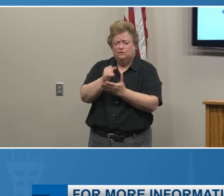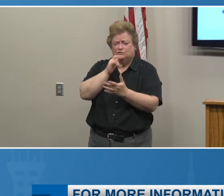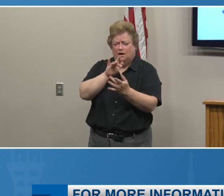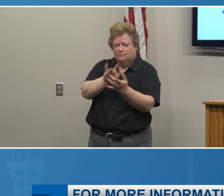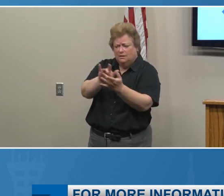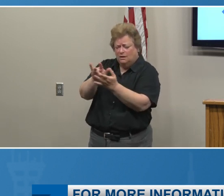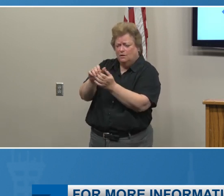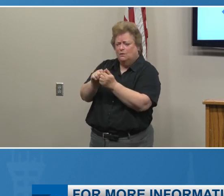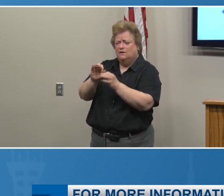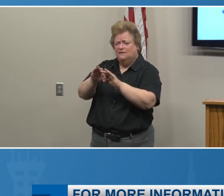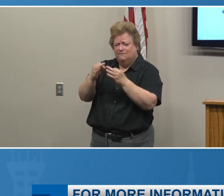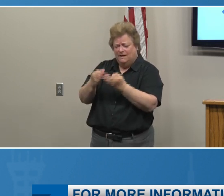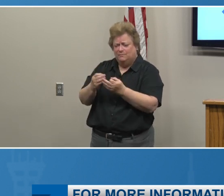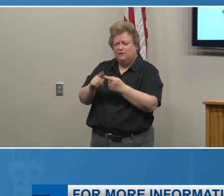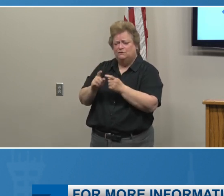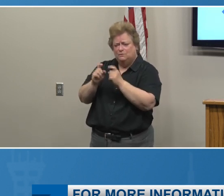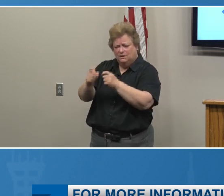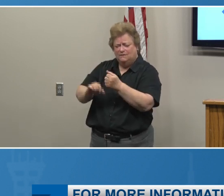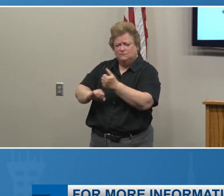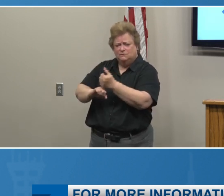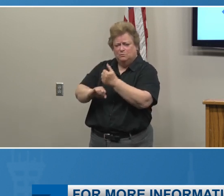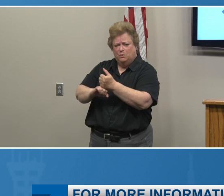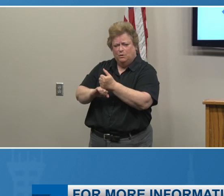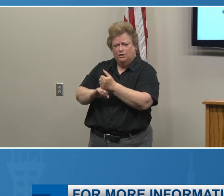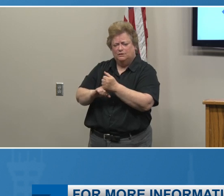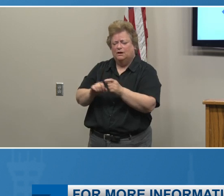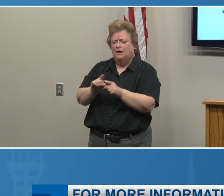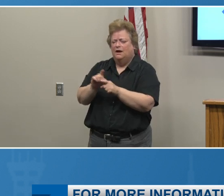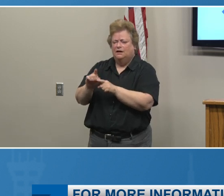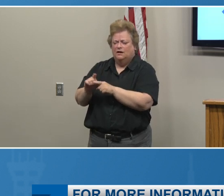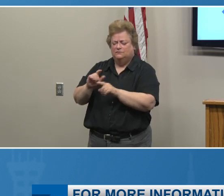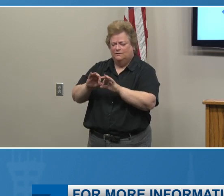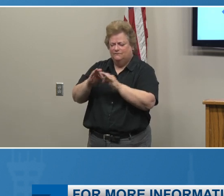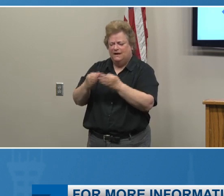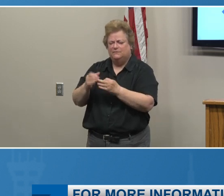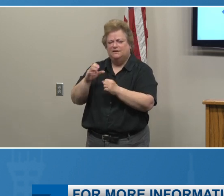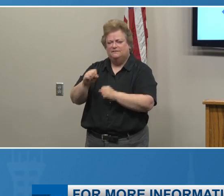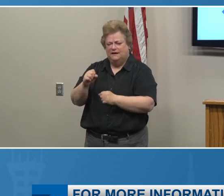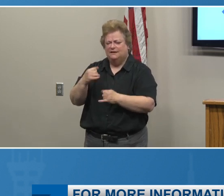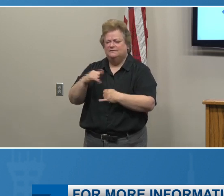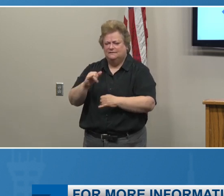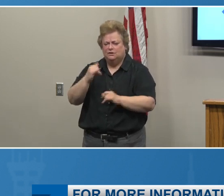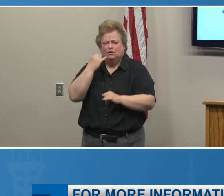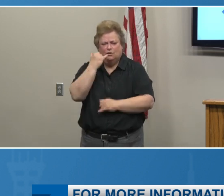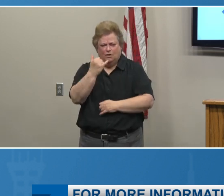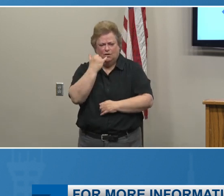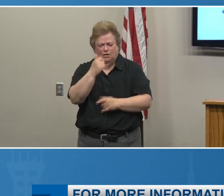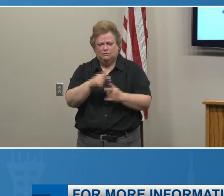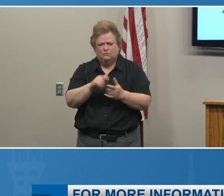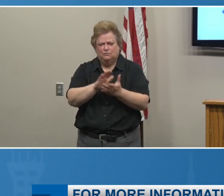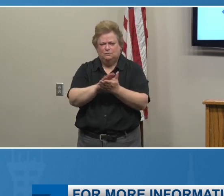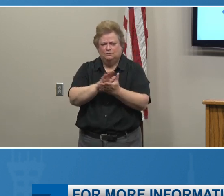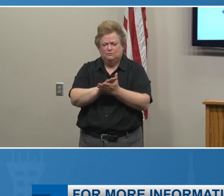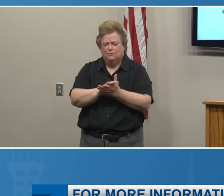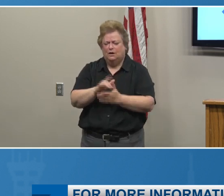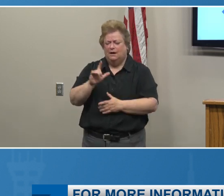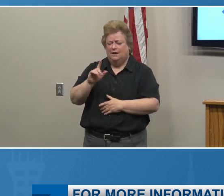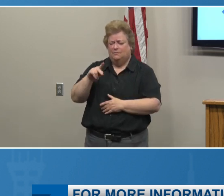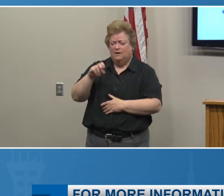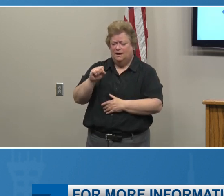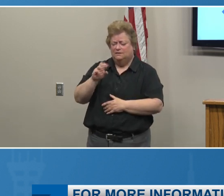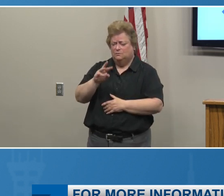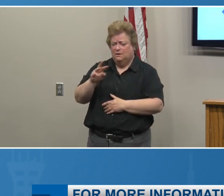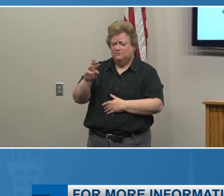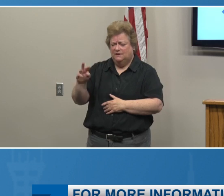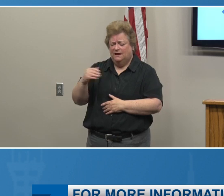families to offer support and of course our families can continue to call and email the school on the LPs website our